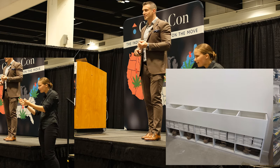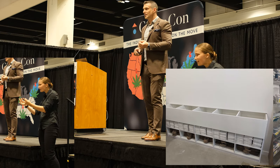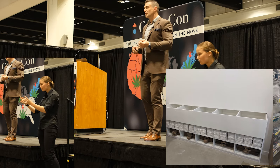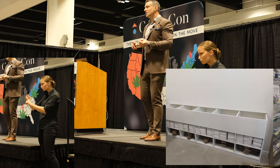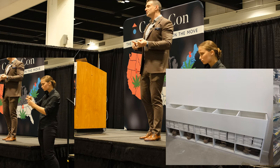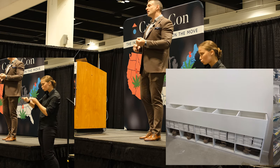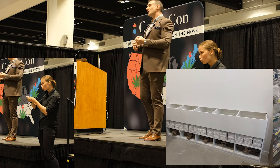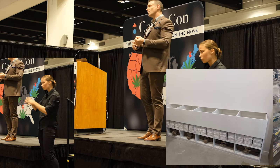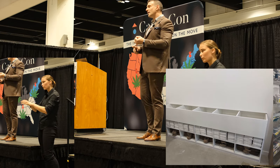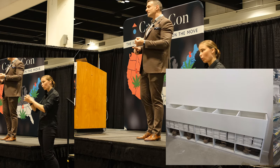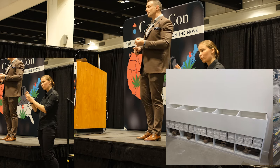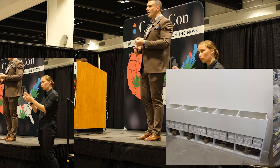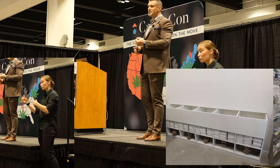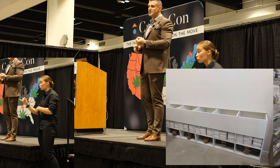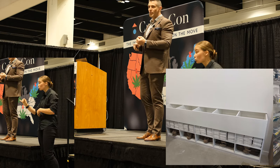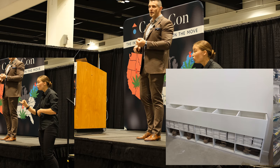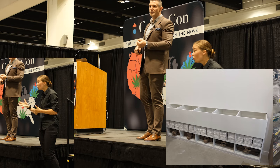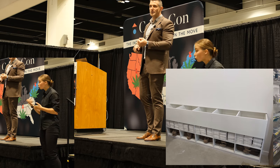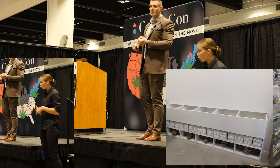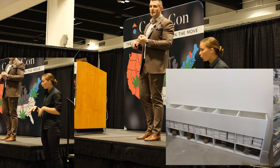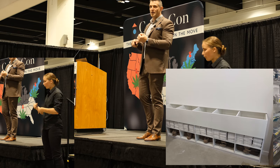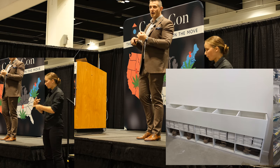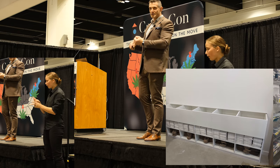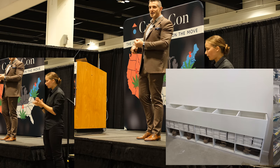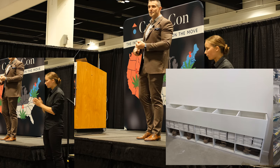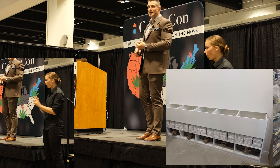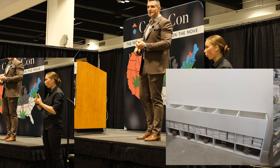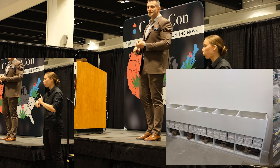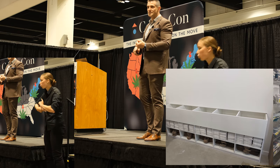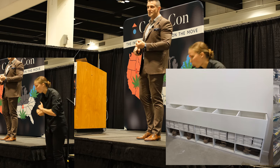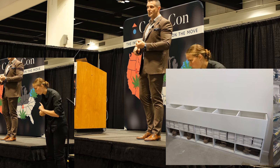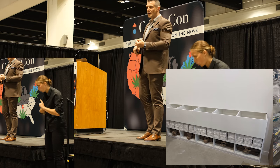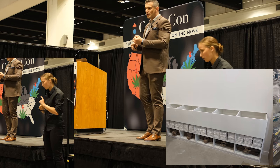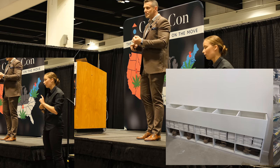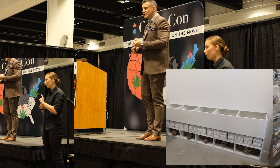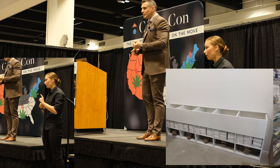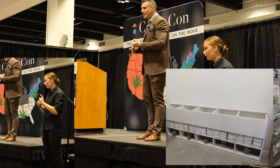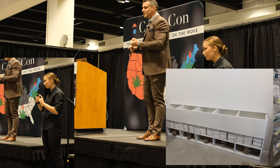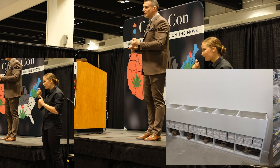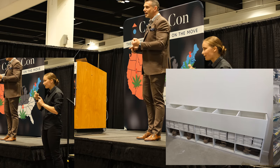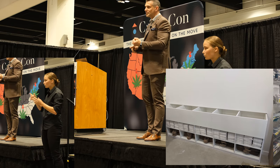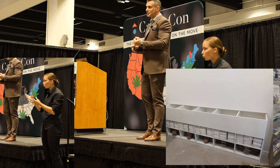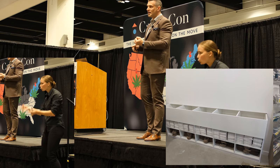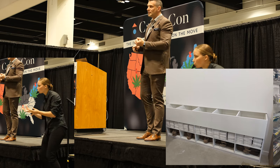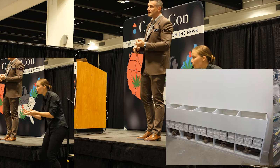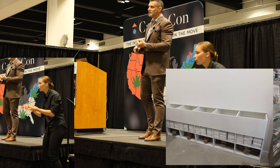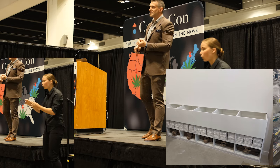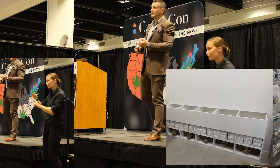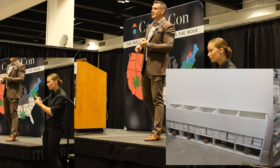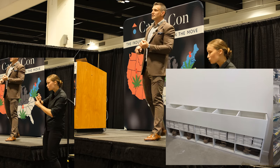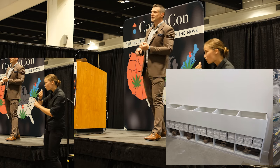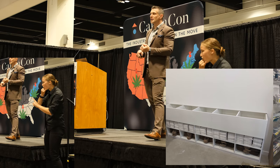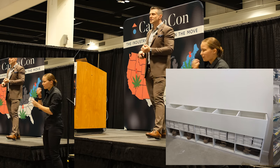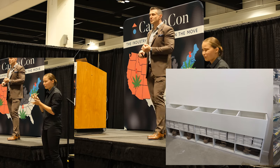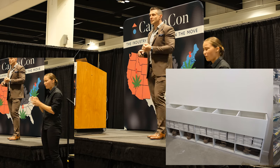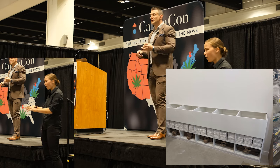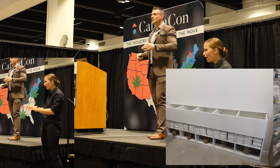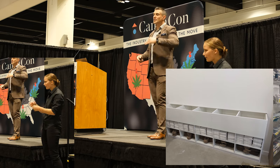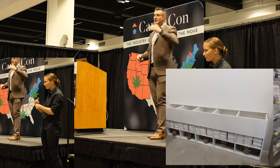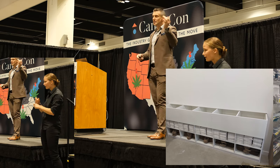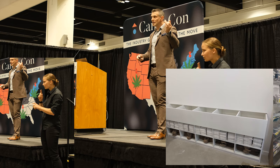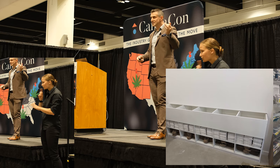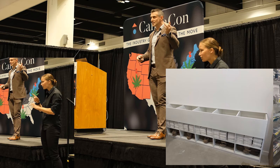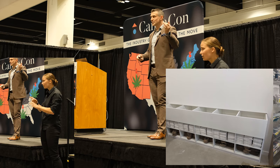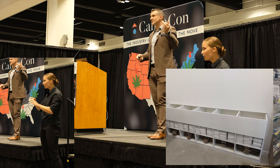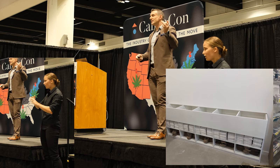rooms. We do not want the product to spoil on our timeline, right? We don't want to be the plug on the block with the dry weed. So we got to make sure that we're